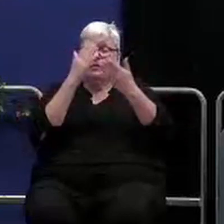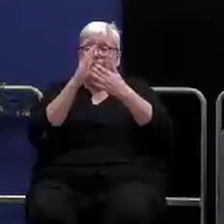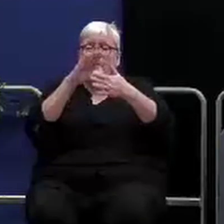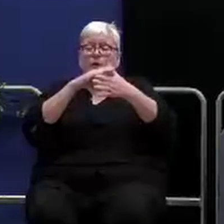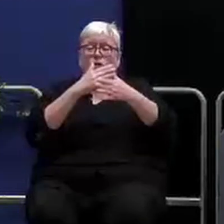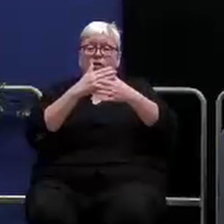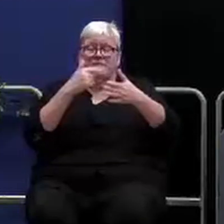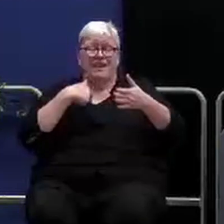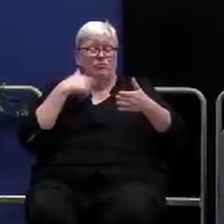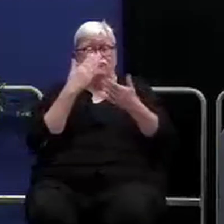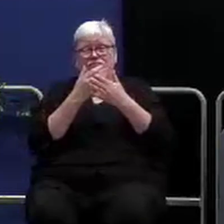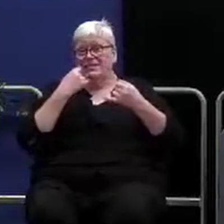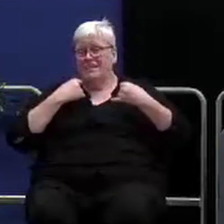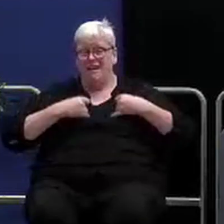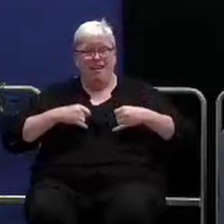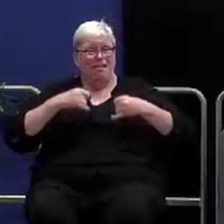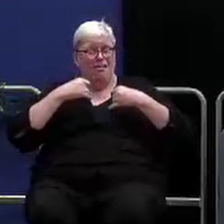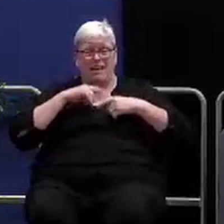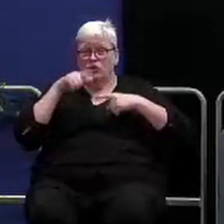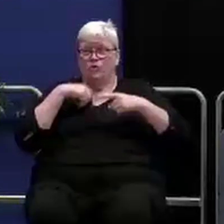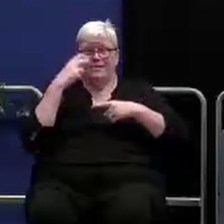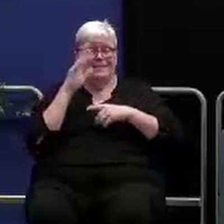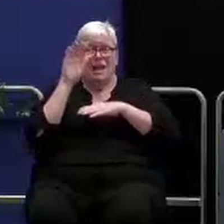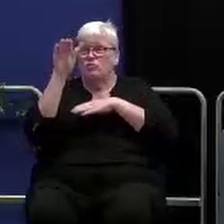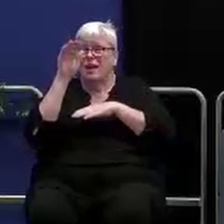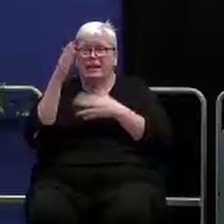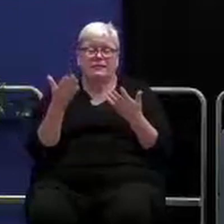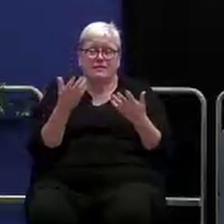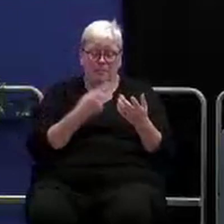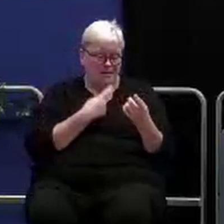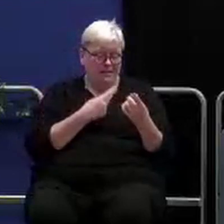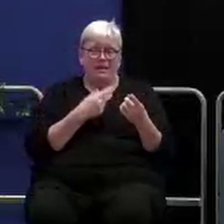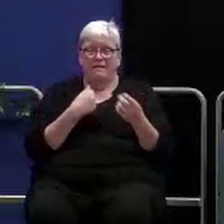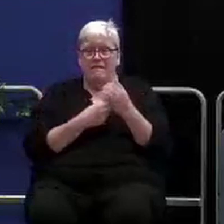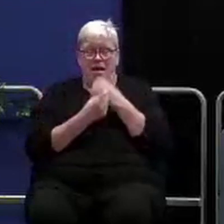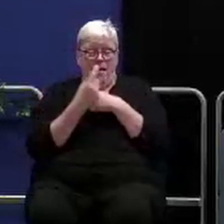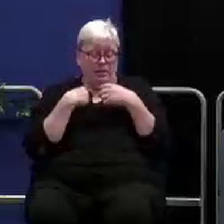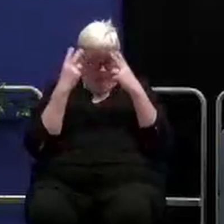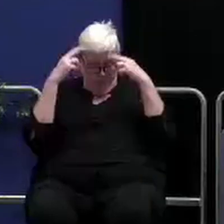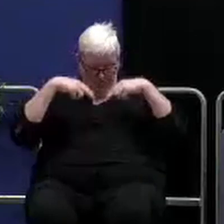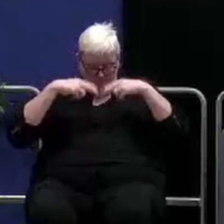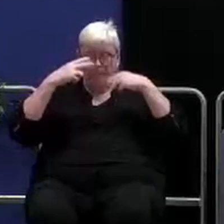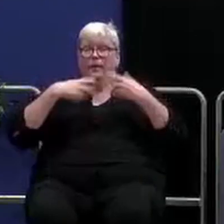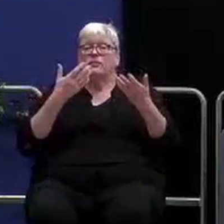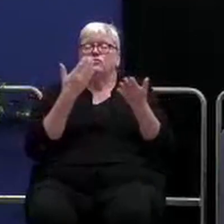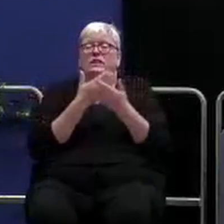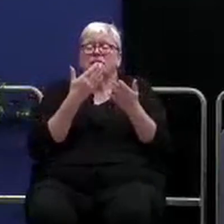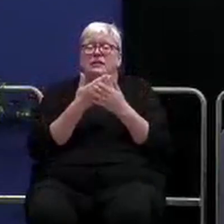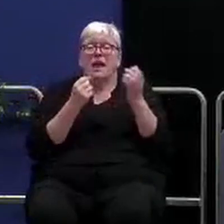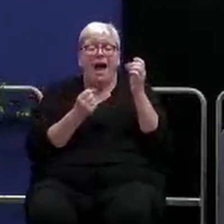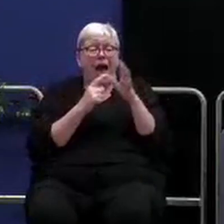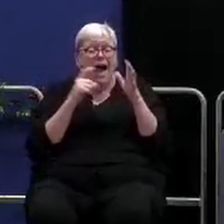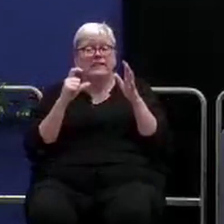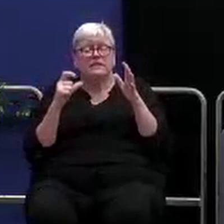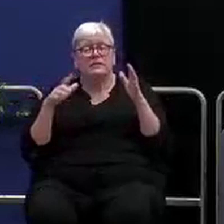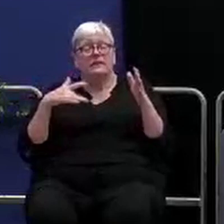I was so unwell that I couldn't see outside of myself. And it happened by accident, I think. But I feel that